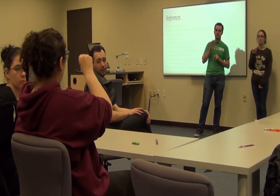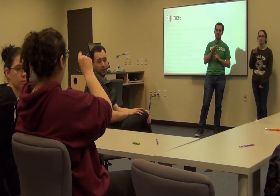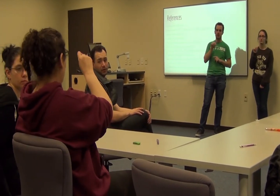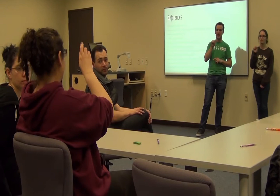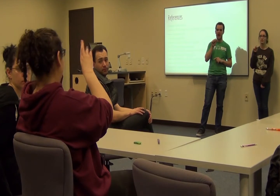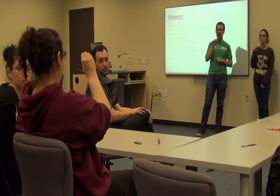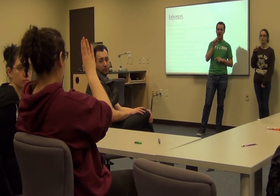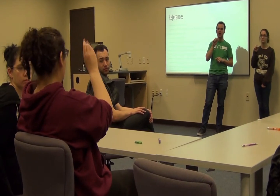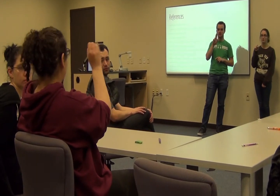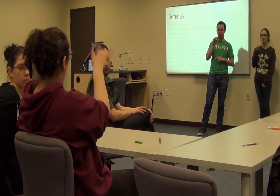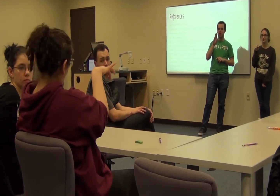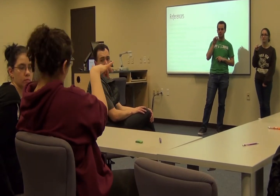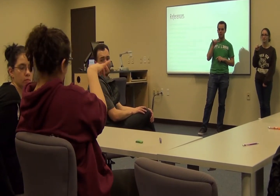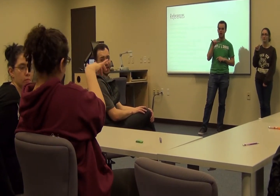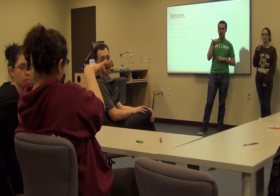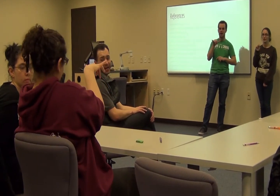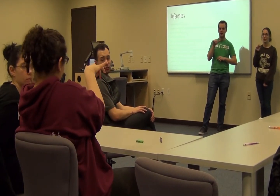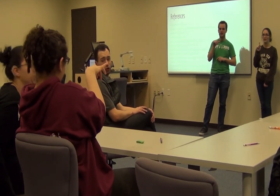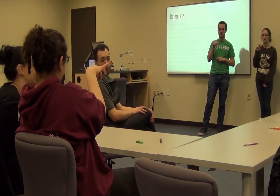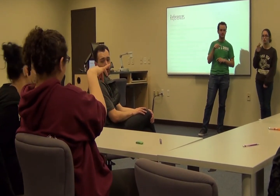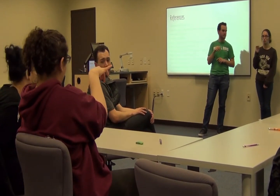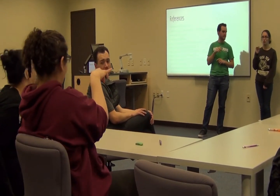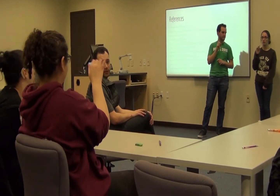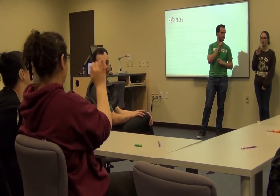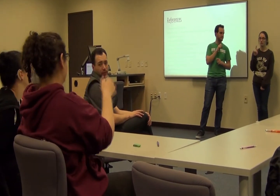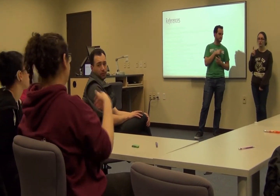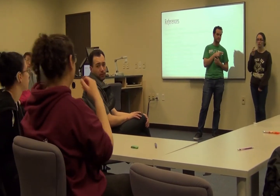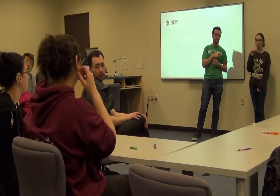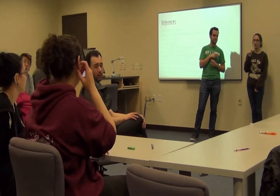popular. Like Astro Boy, for example.